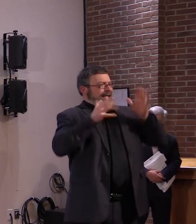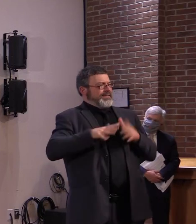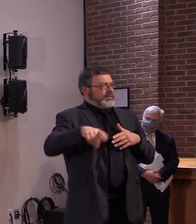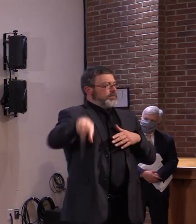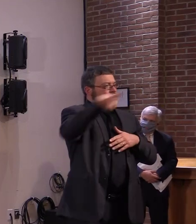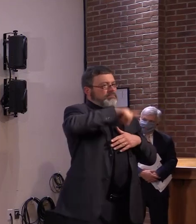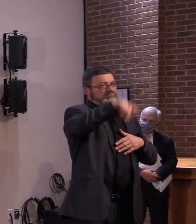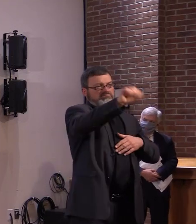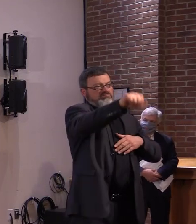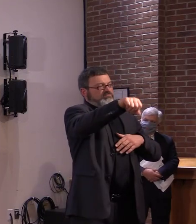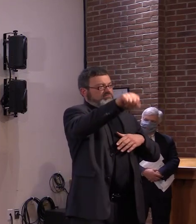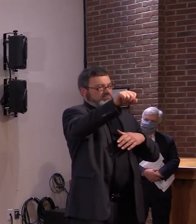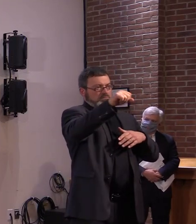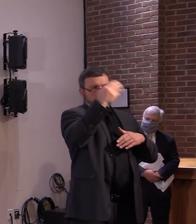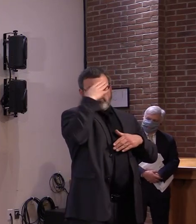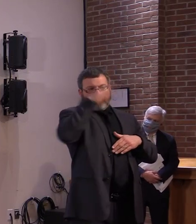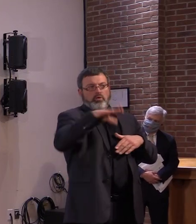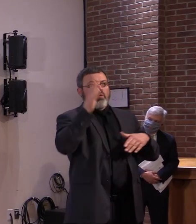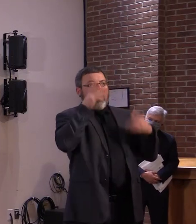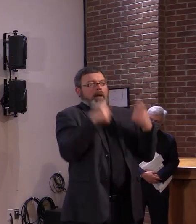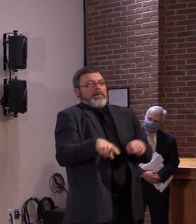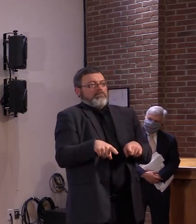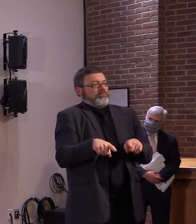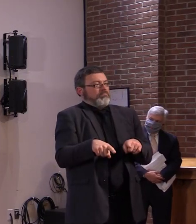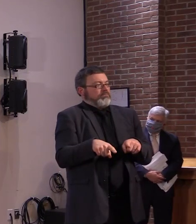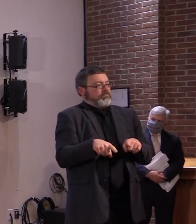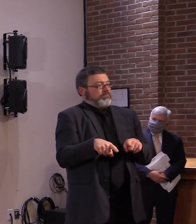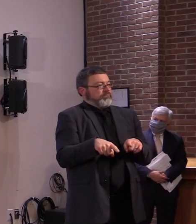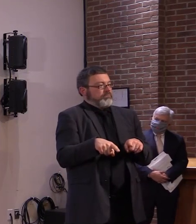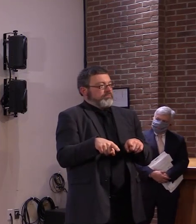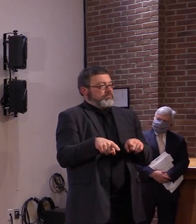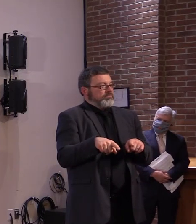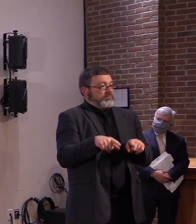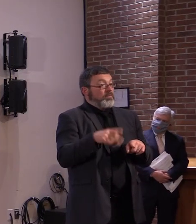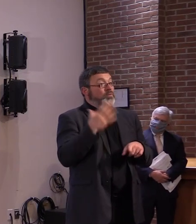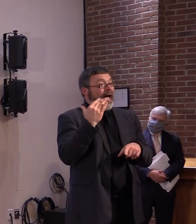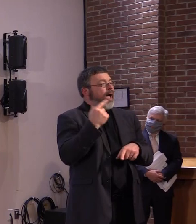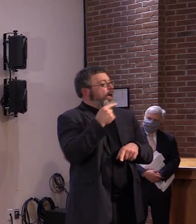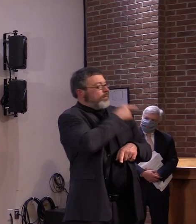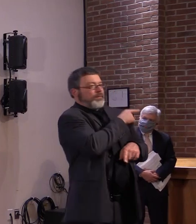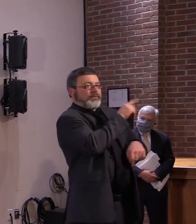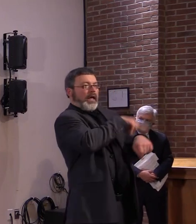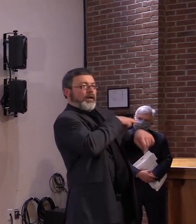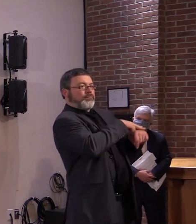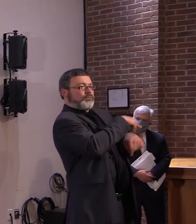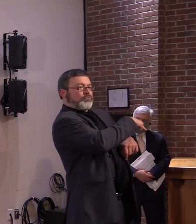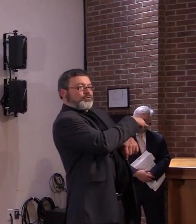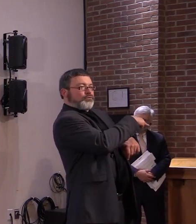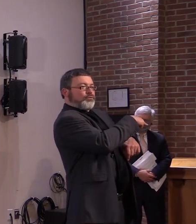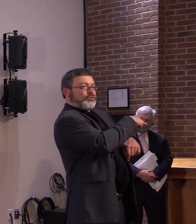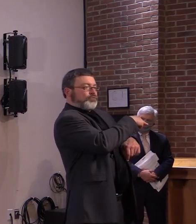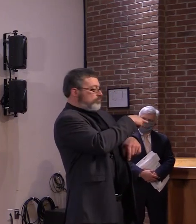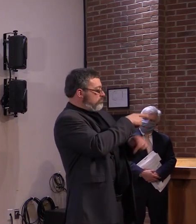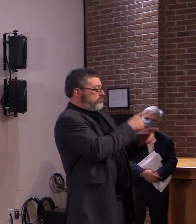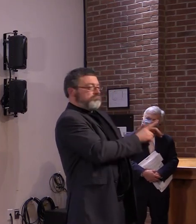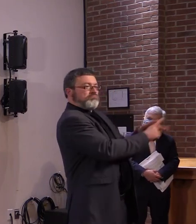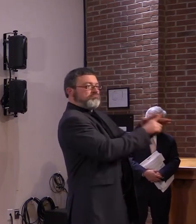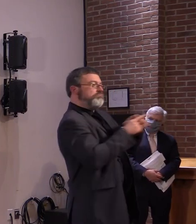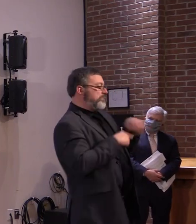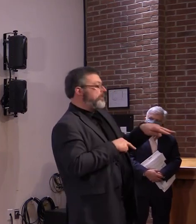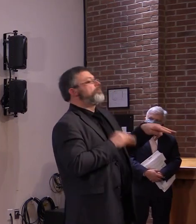and through the fact that the bat family seems to be a natural reservoir for many of these